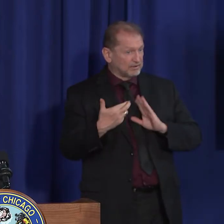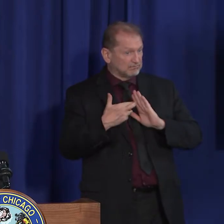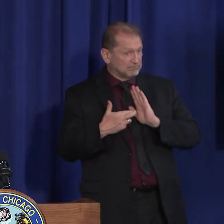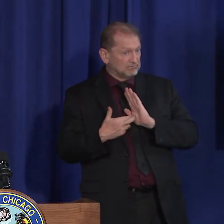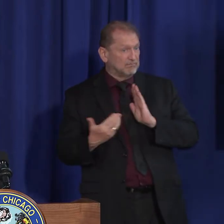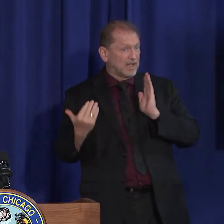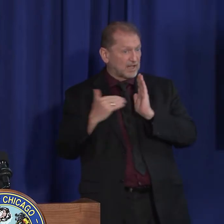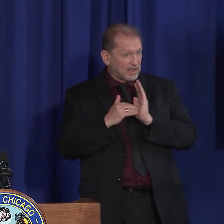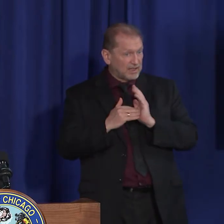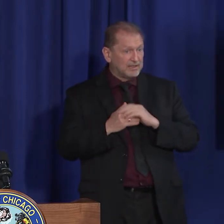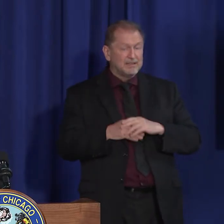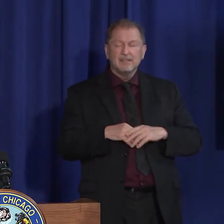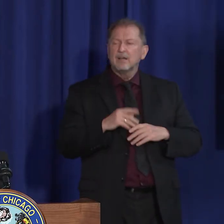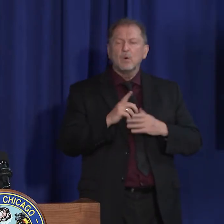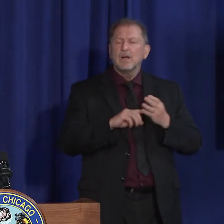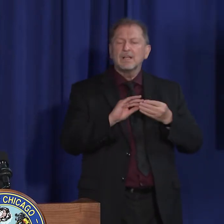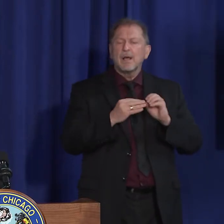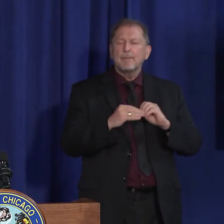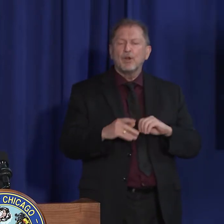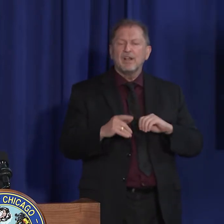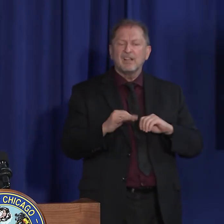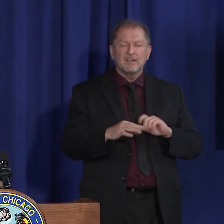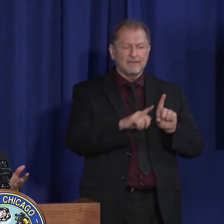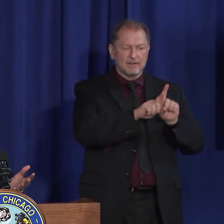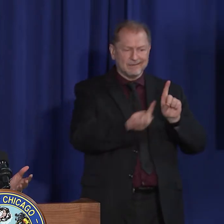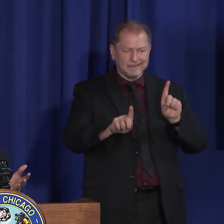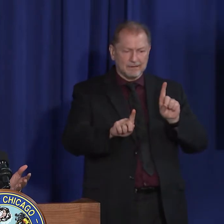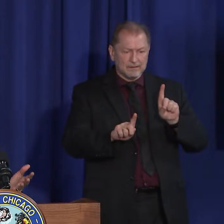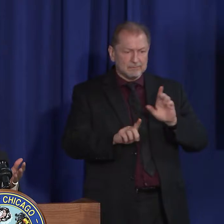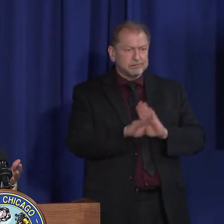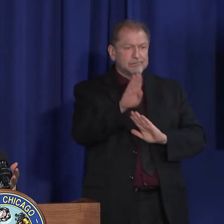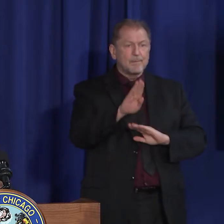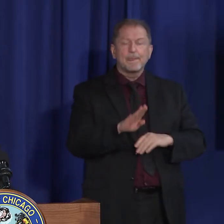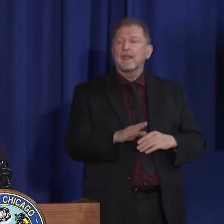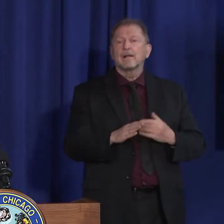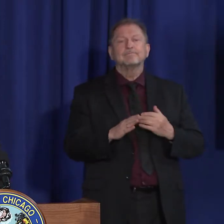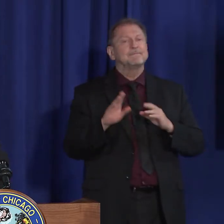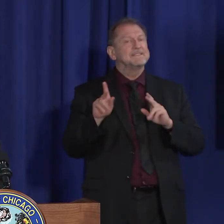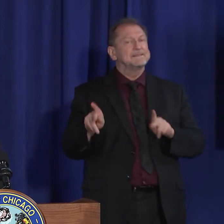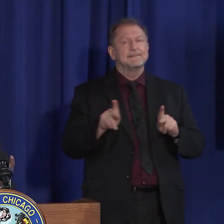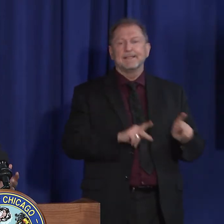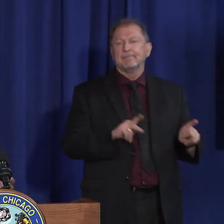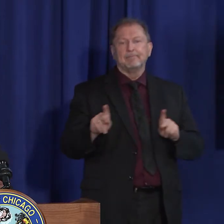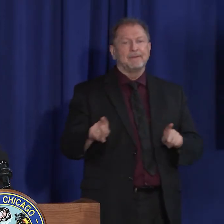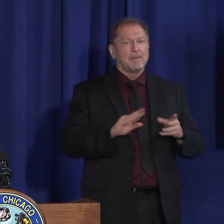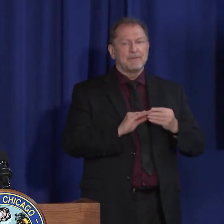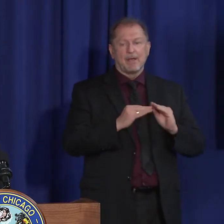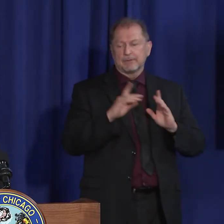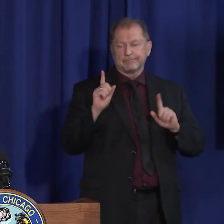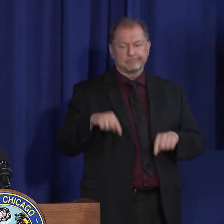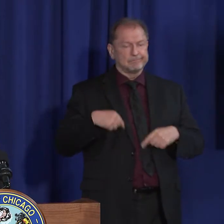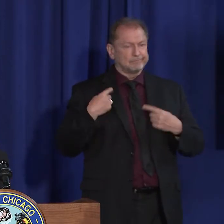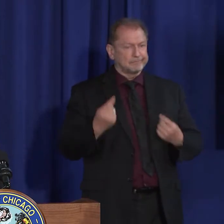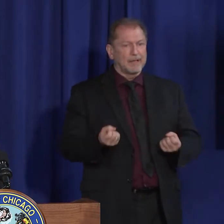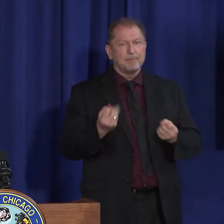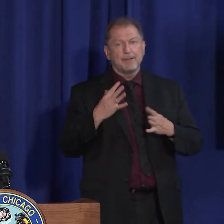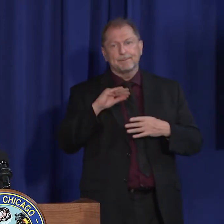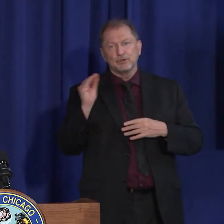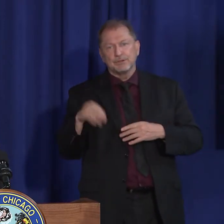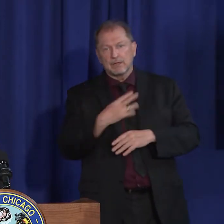those metrics might be for having to reinstitute? They're always the same metrics. They've been the same metrics from the beginning